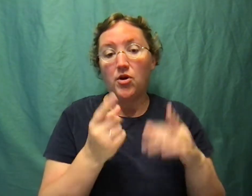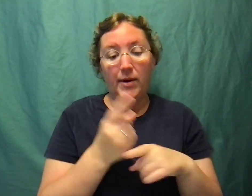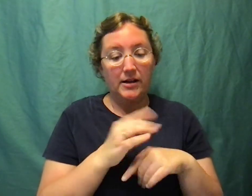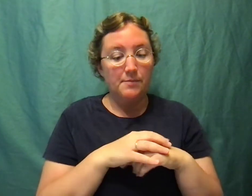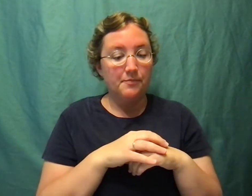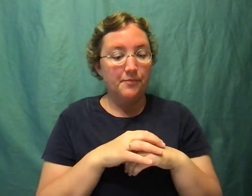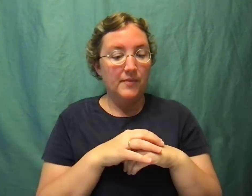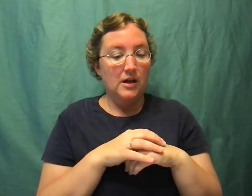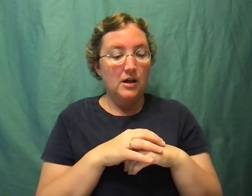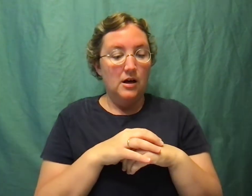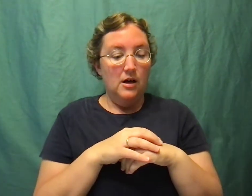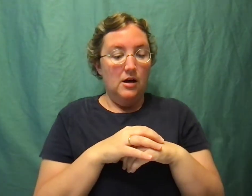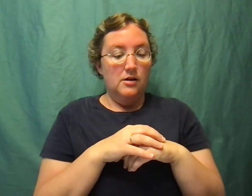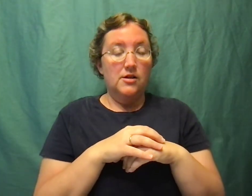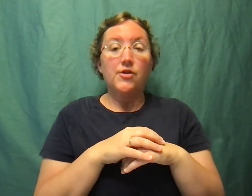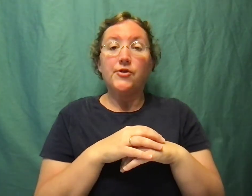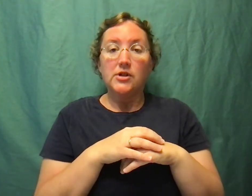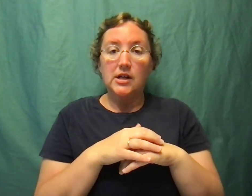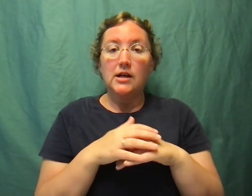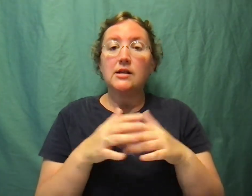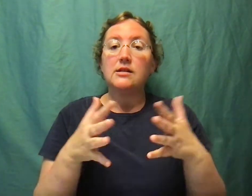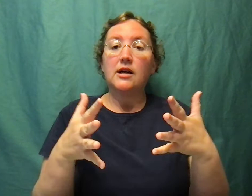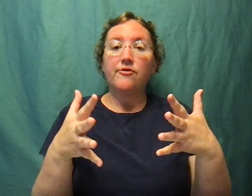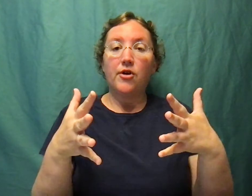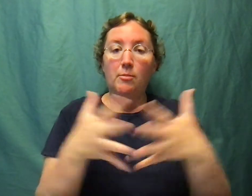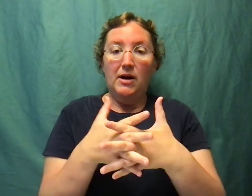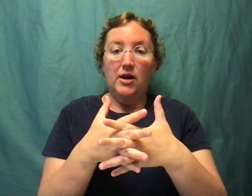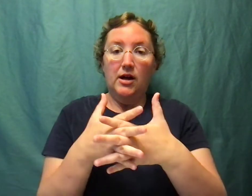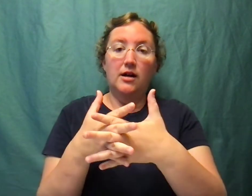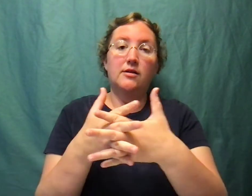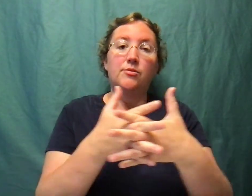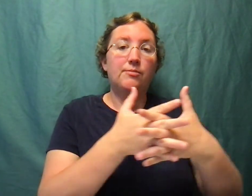correct. So the first sign is the sign for America.